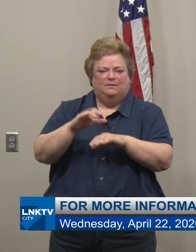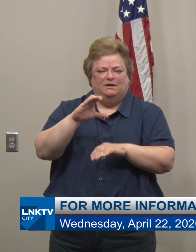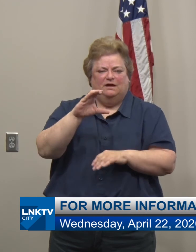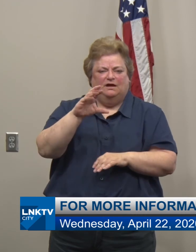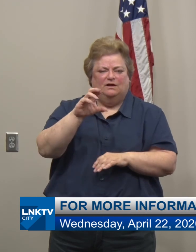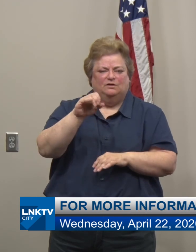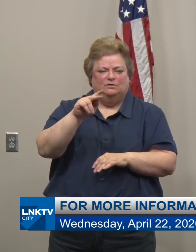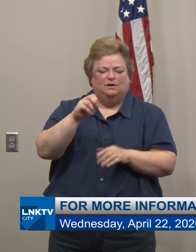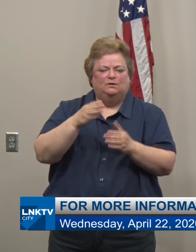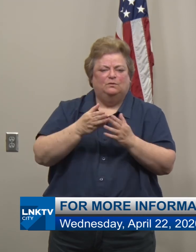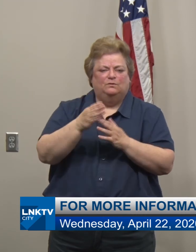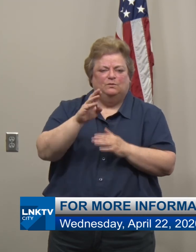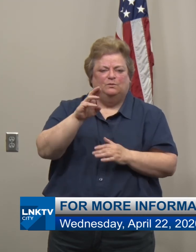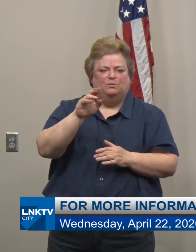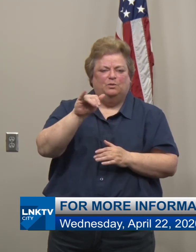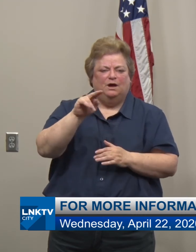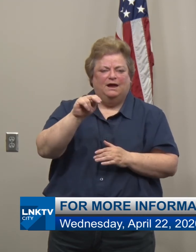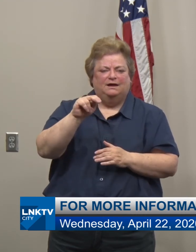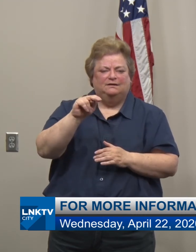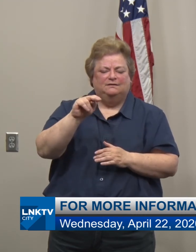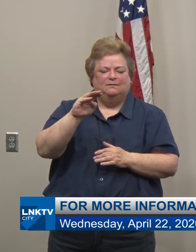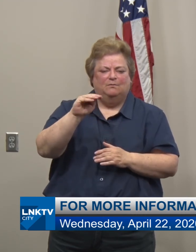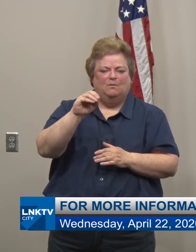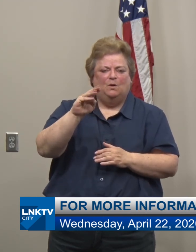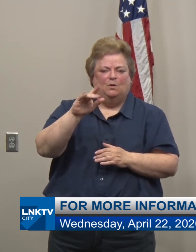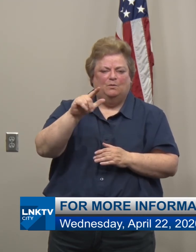the Bryan Mobile Center on Friday.